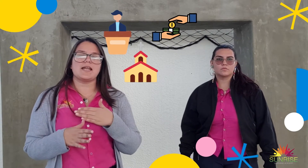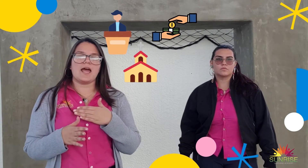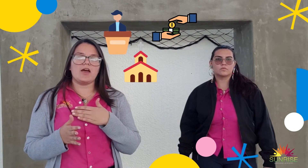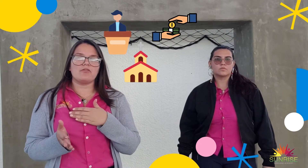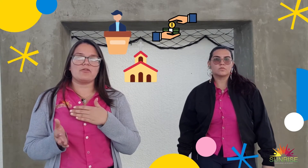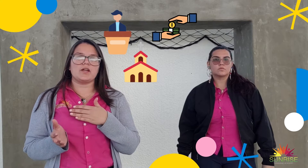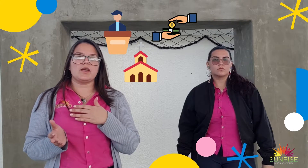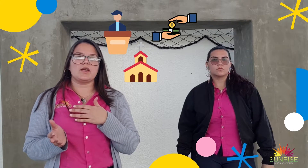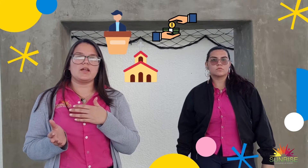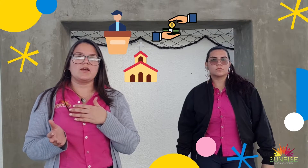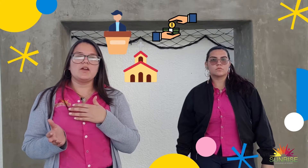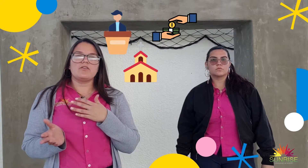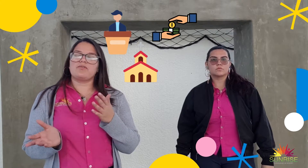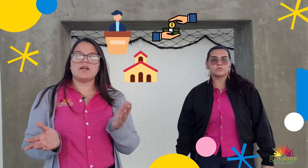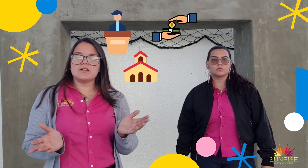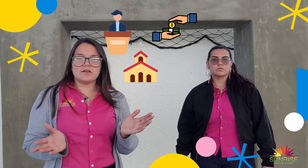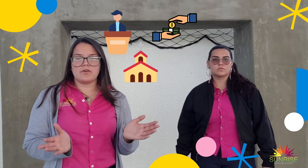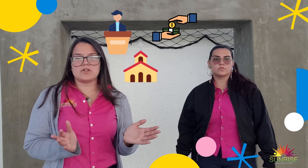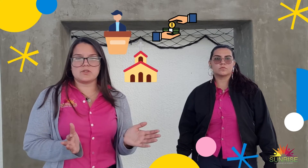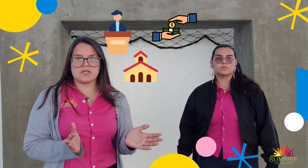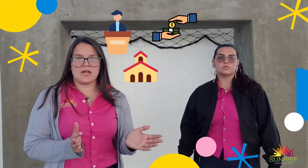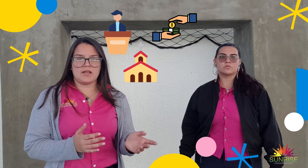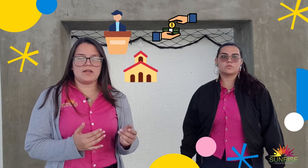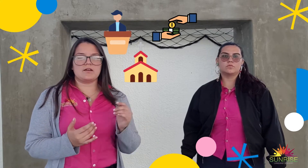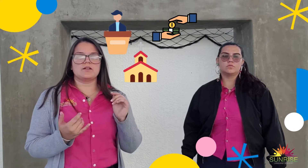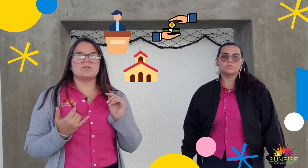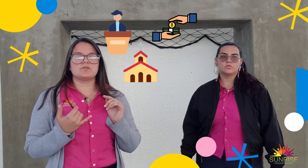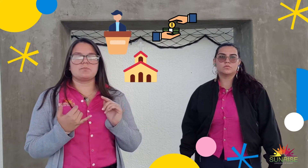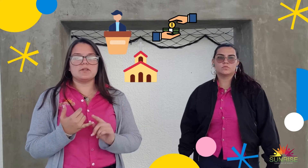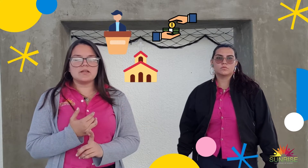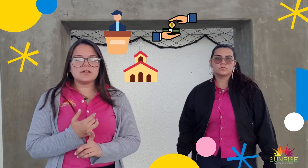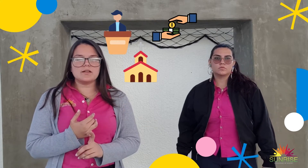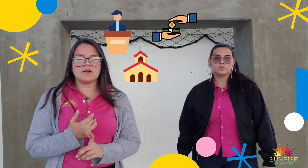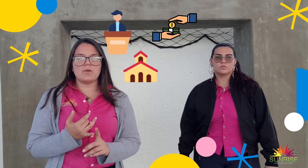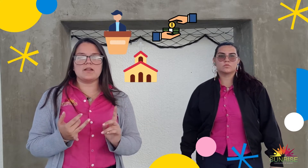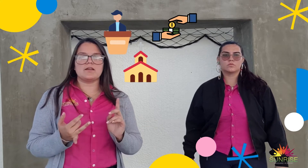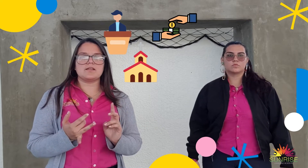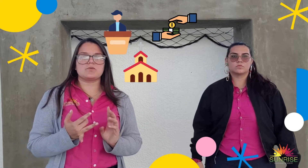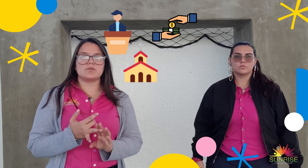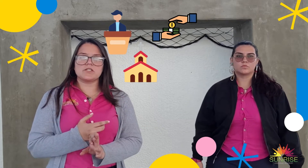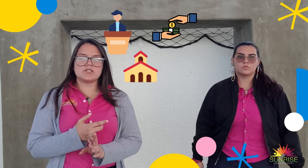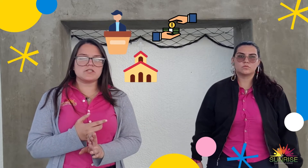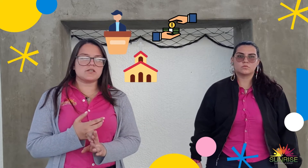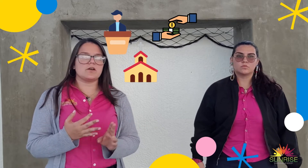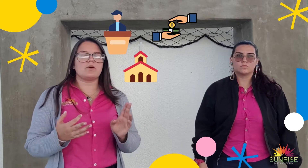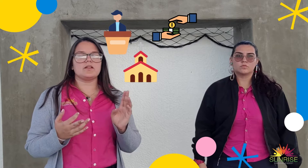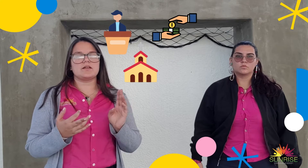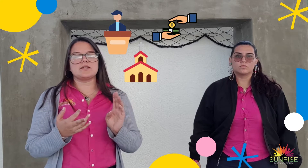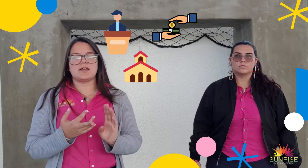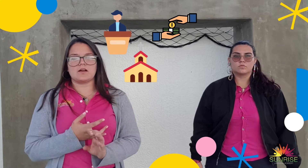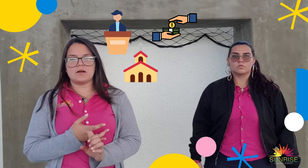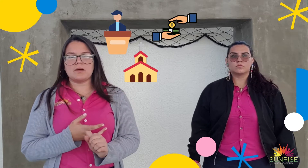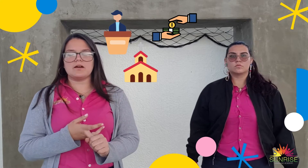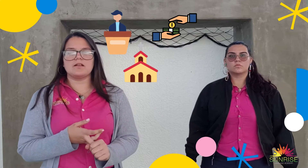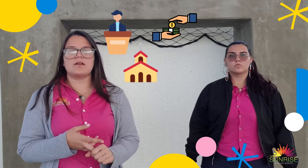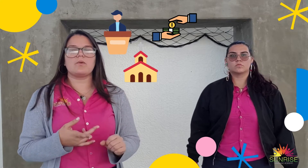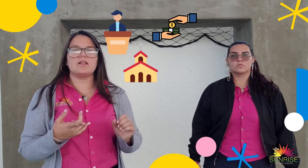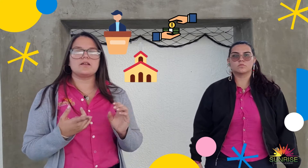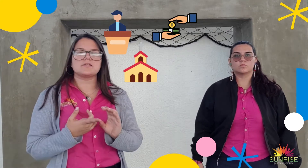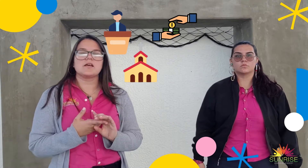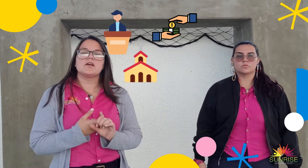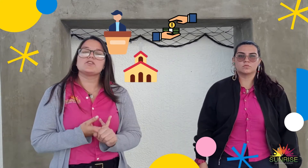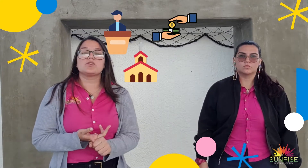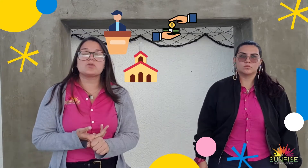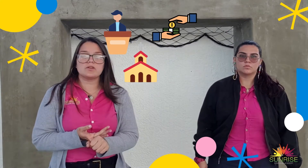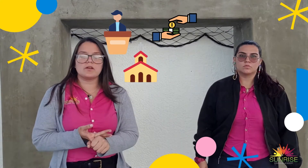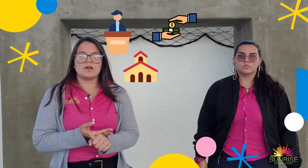inequalities in every field of our society. It includes political inequalities, religious inequalities, economical